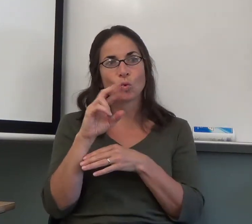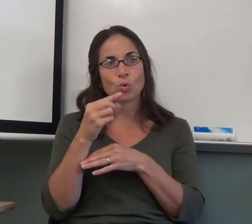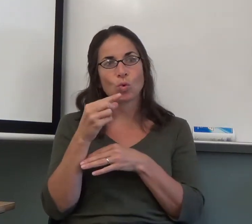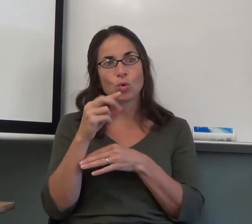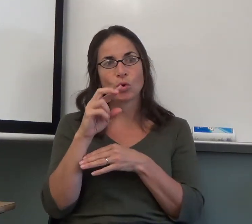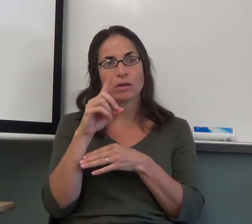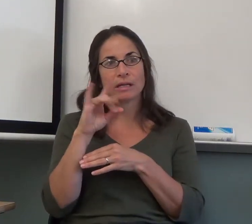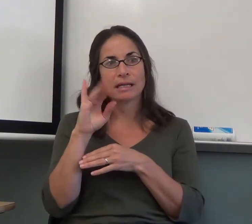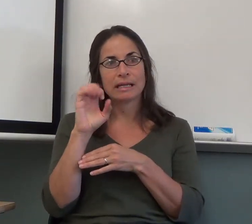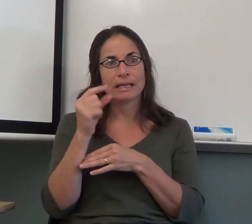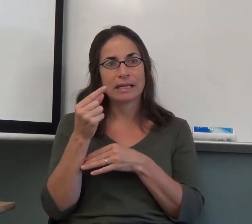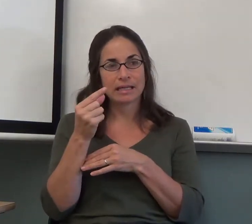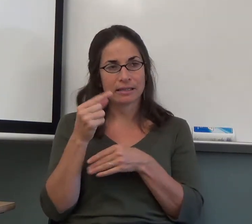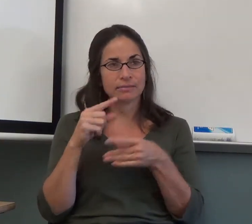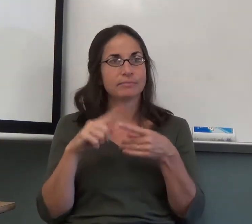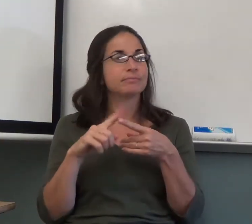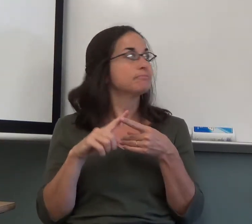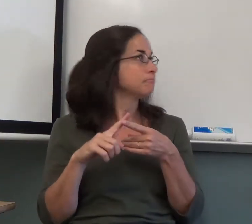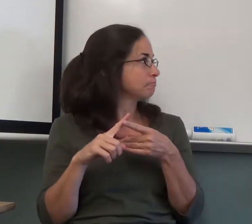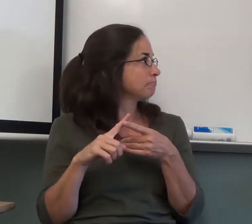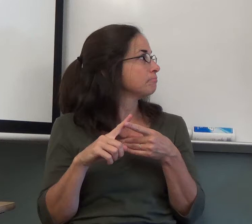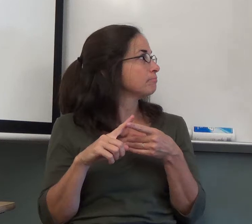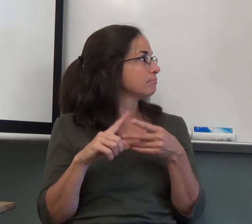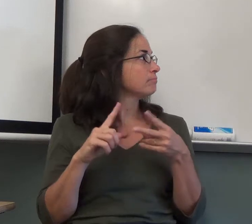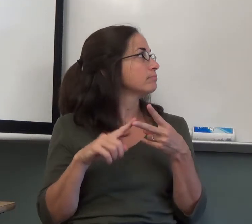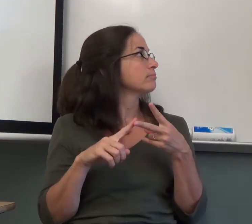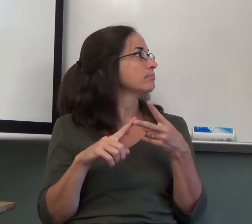right? And we also had a what?